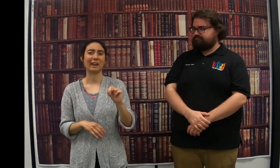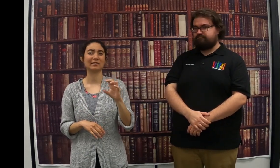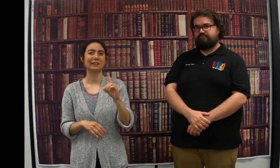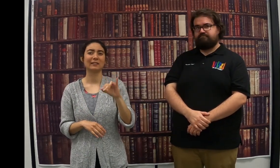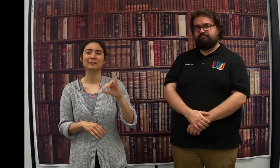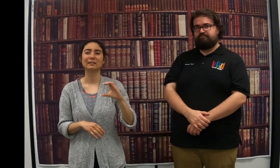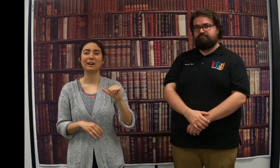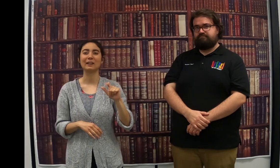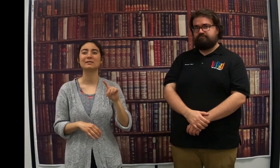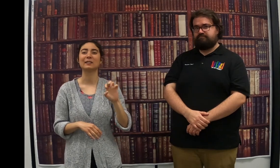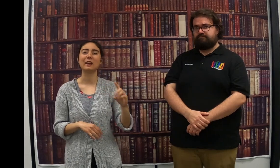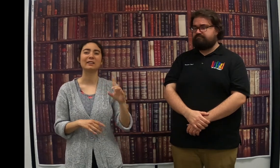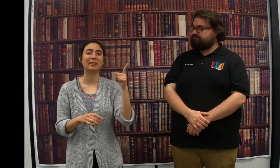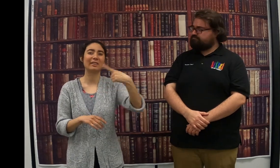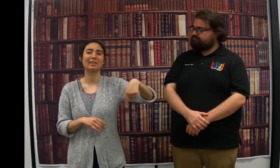But